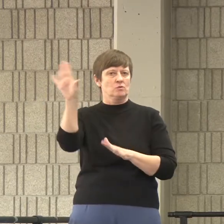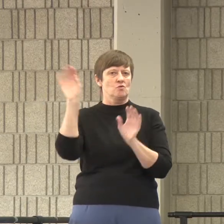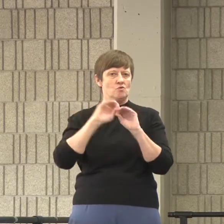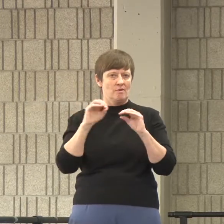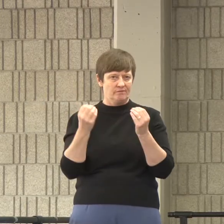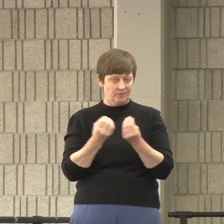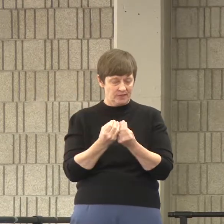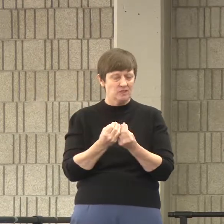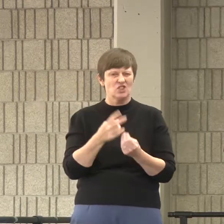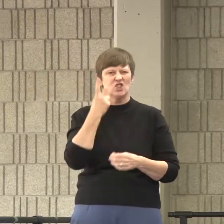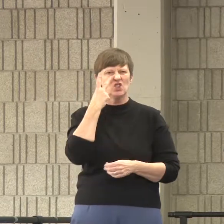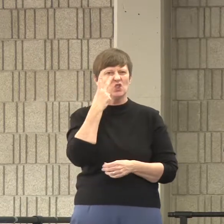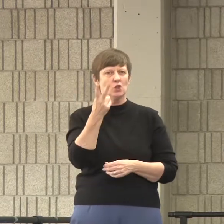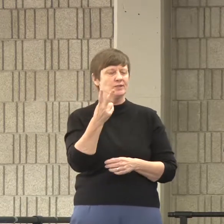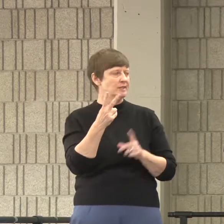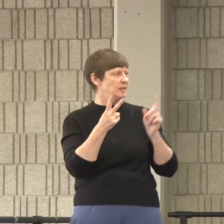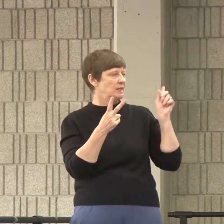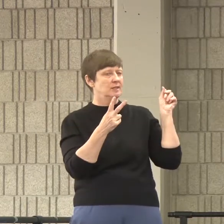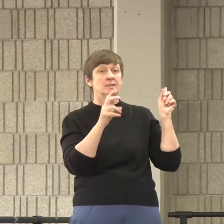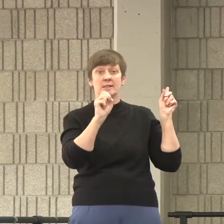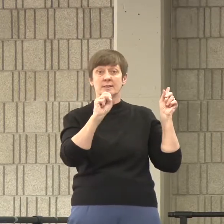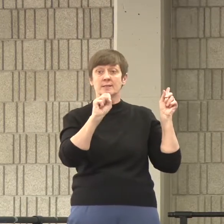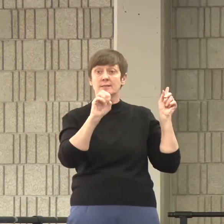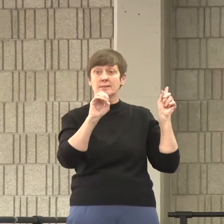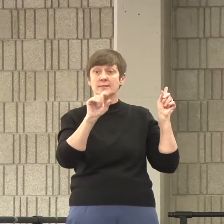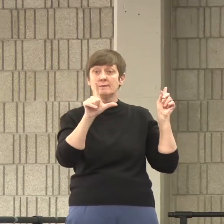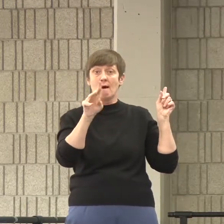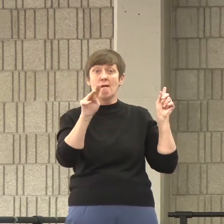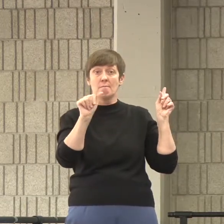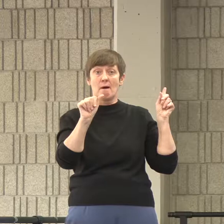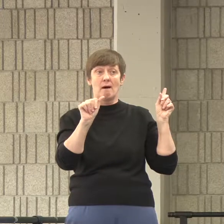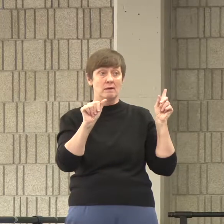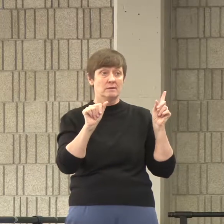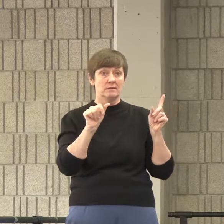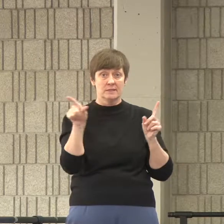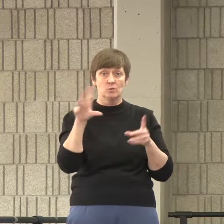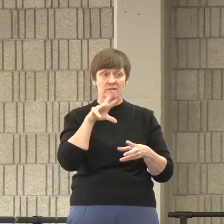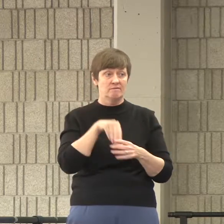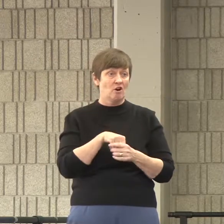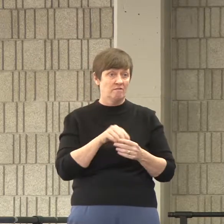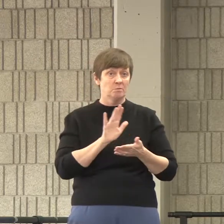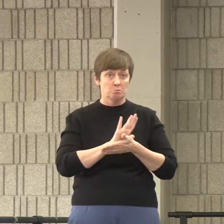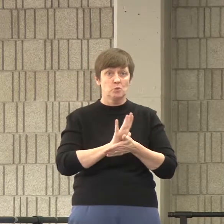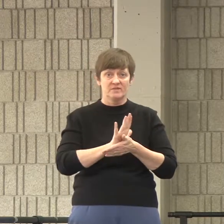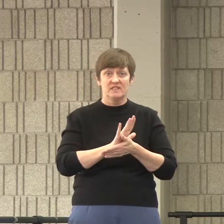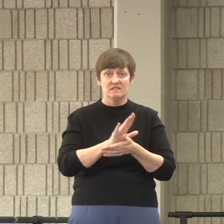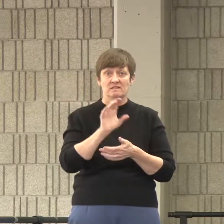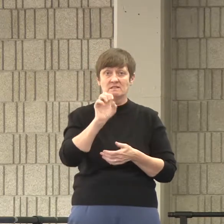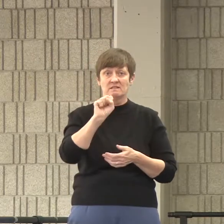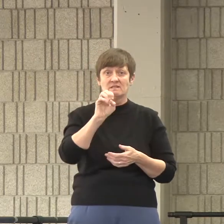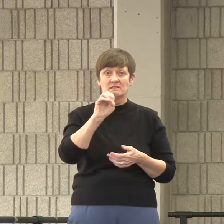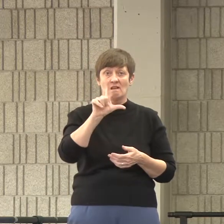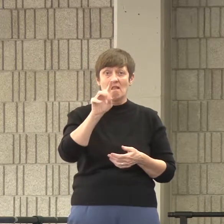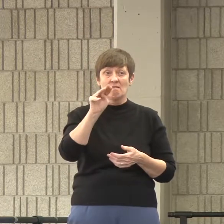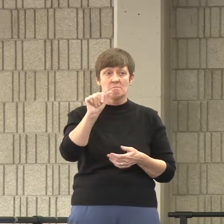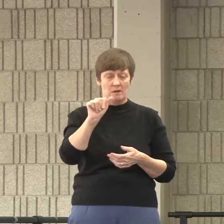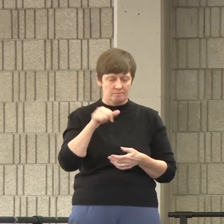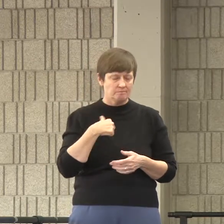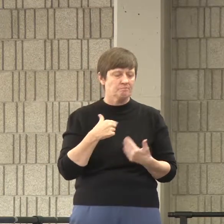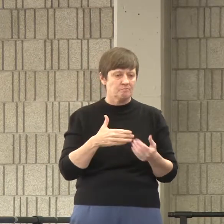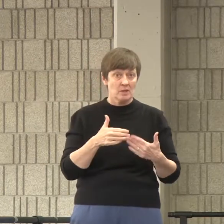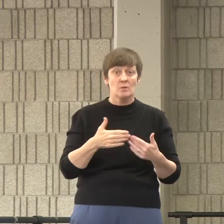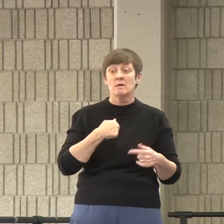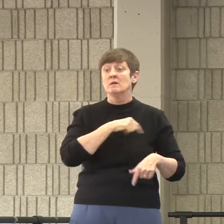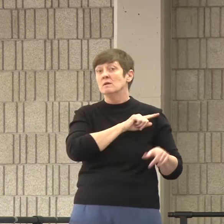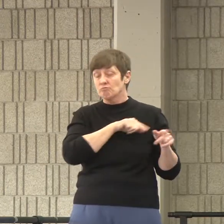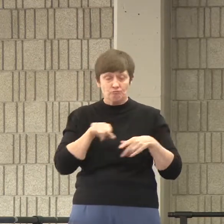the motion picture Selma, his role being acted in that film. And I went to his office